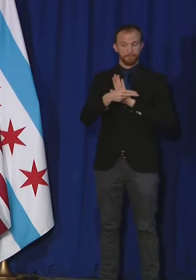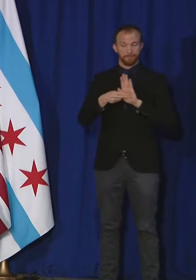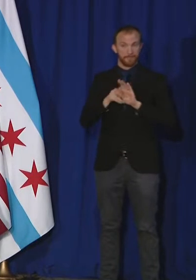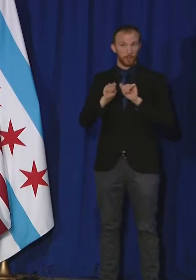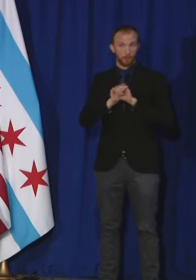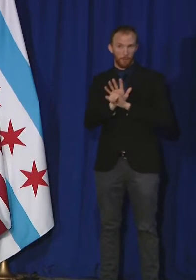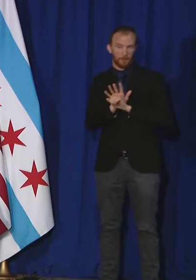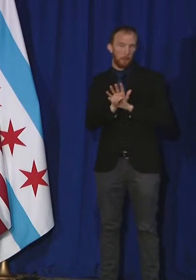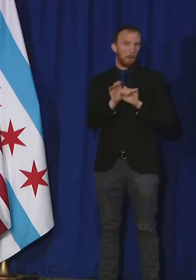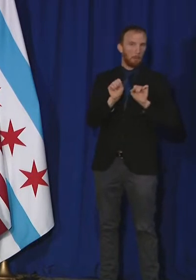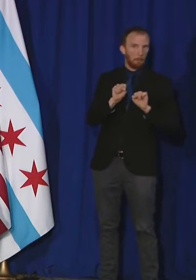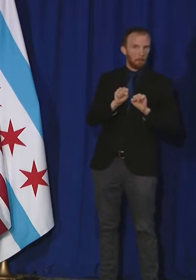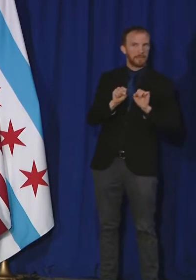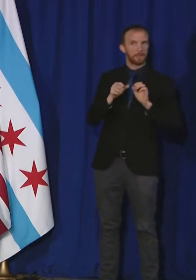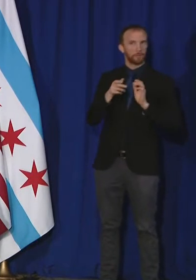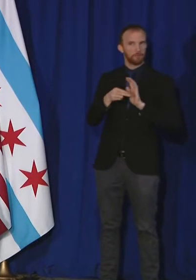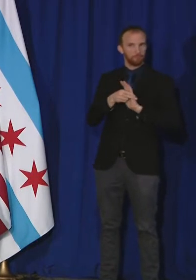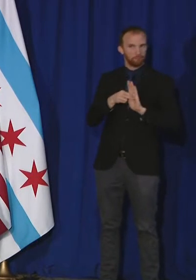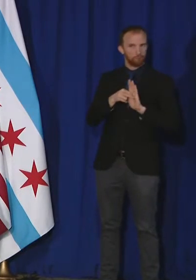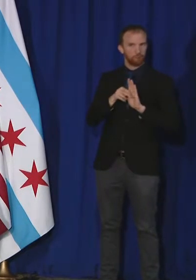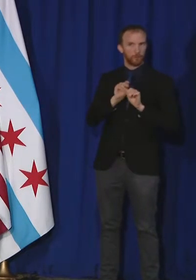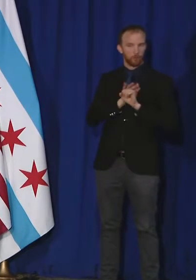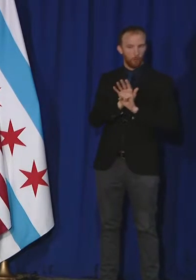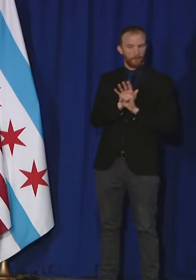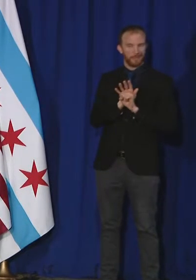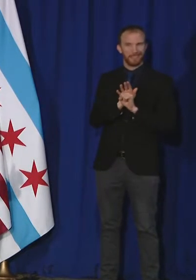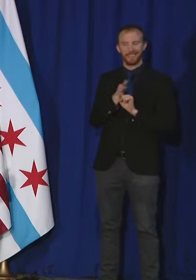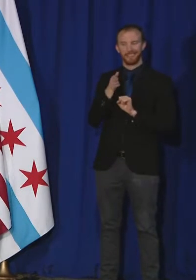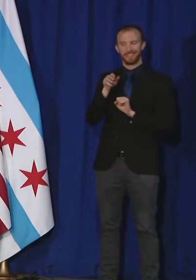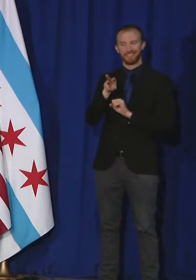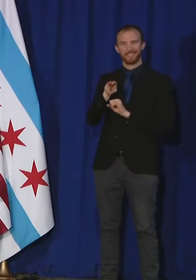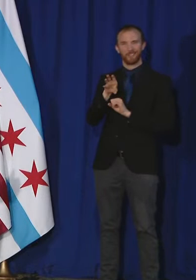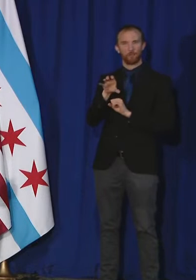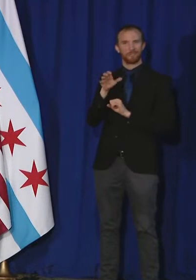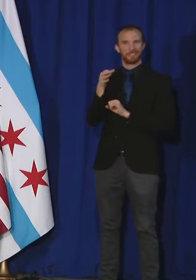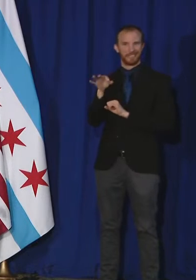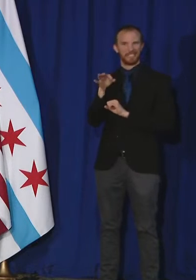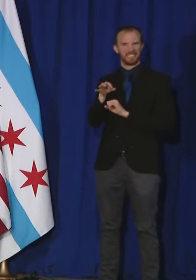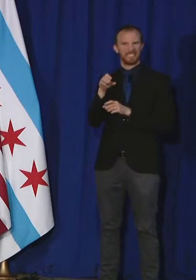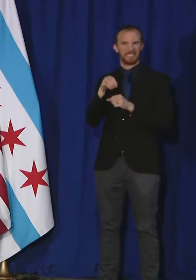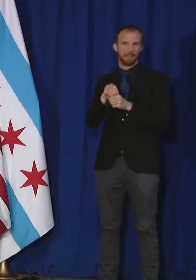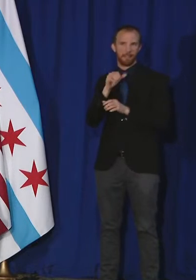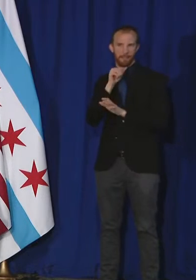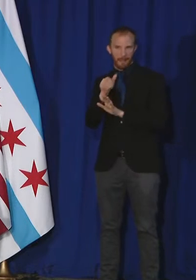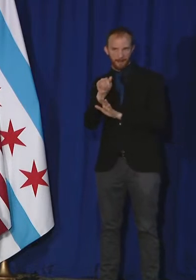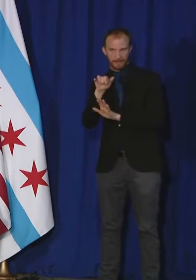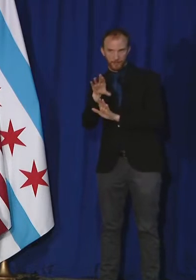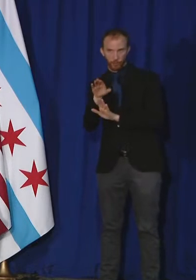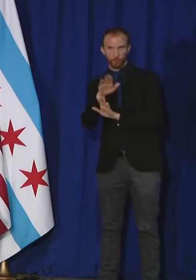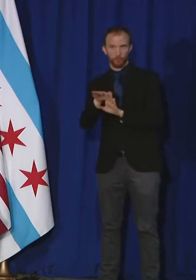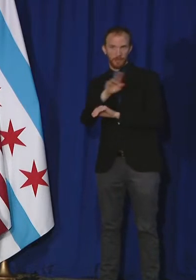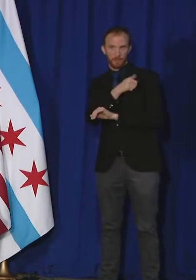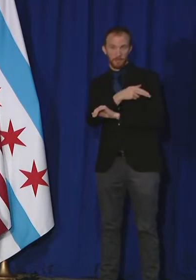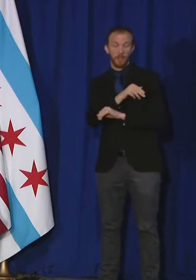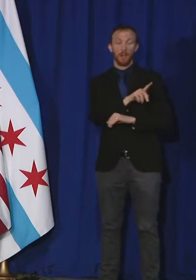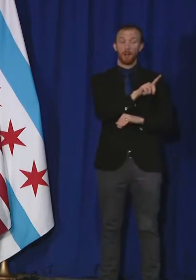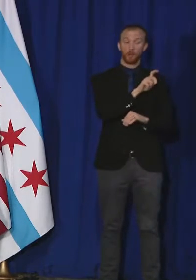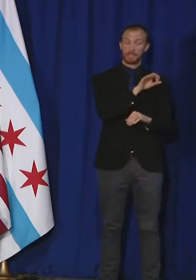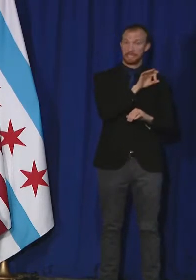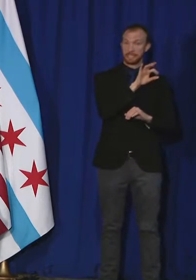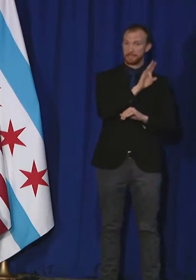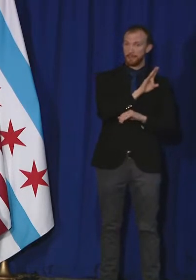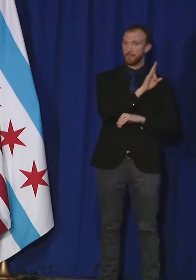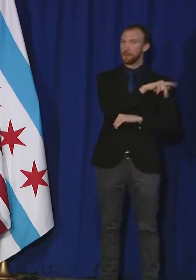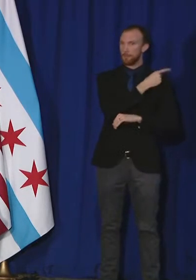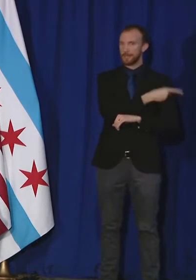or likely COVID in our non-ICUs across Chicago, and 197 patients in